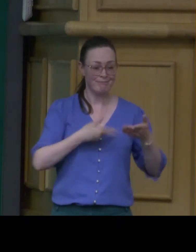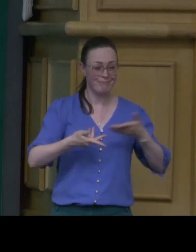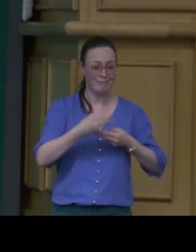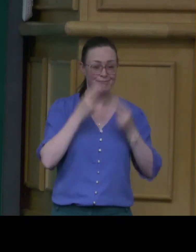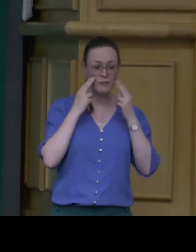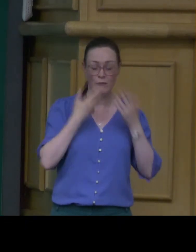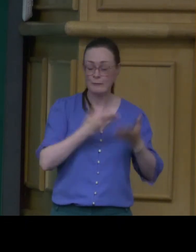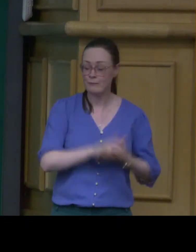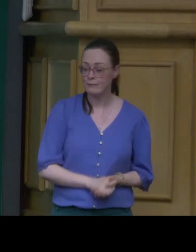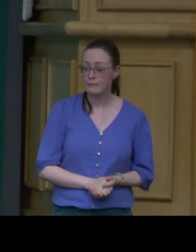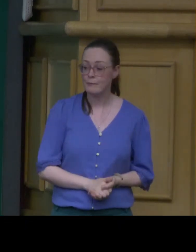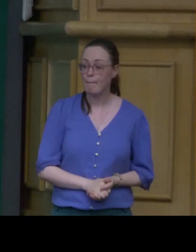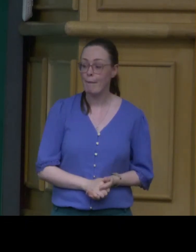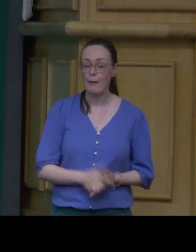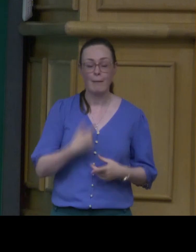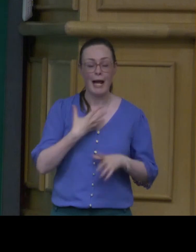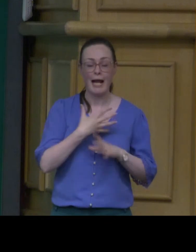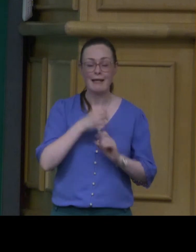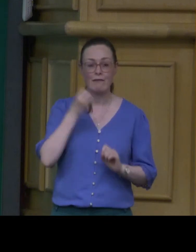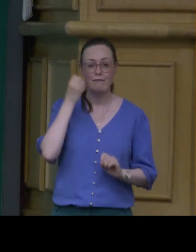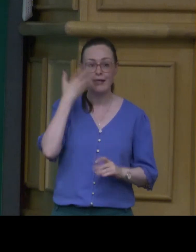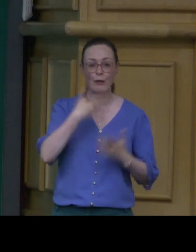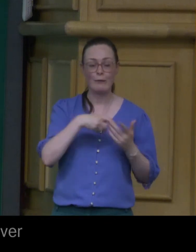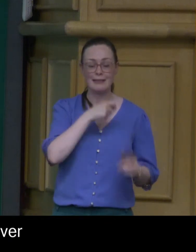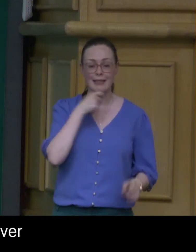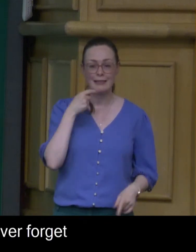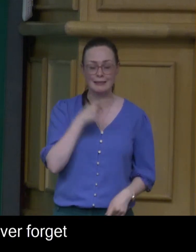scene. And I'll never forget what he said.